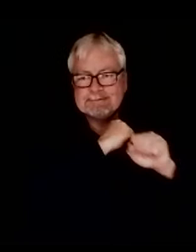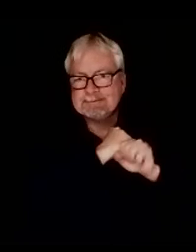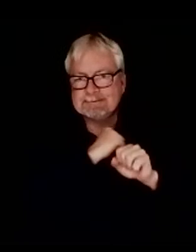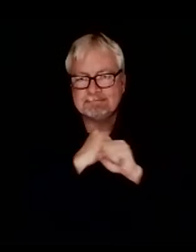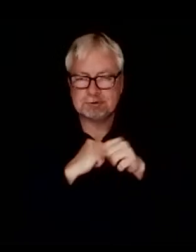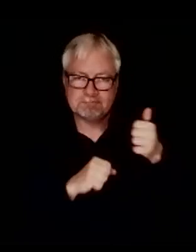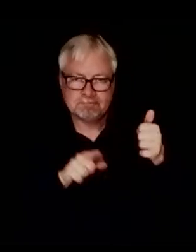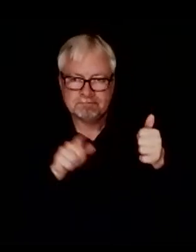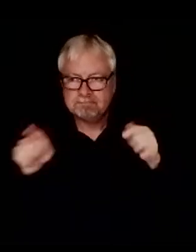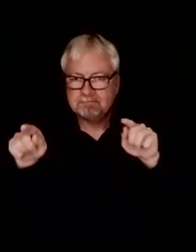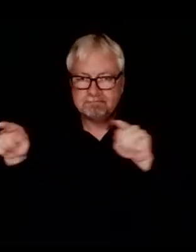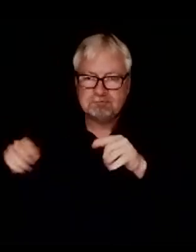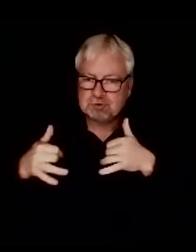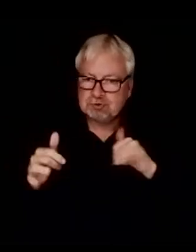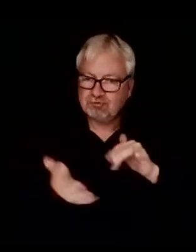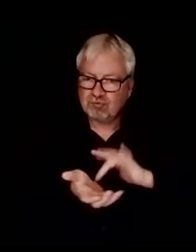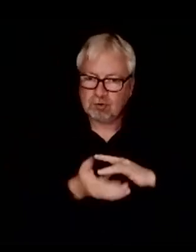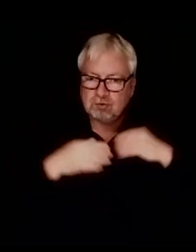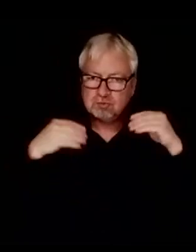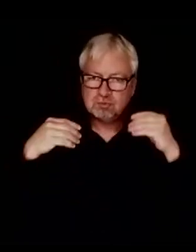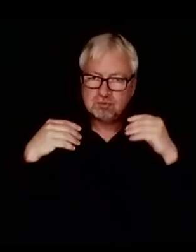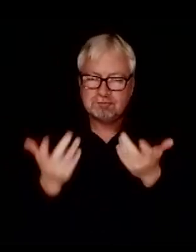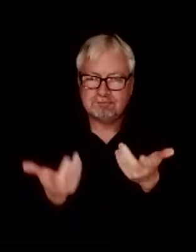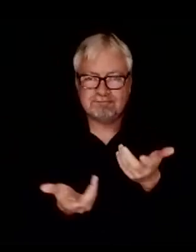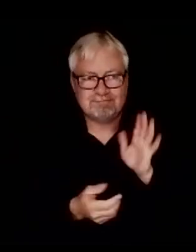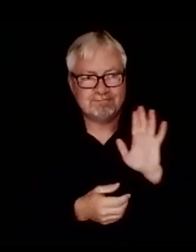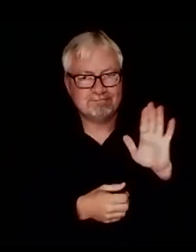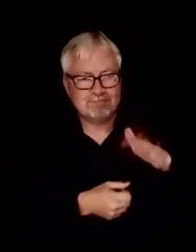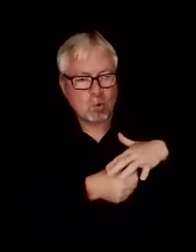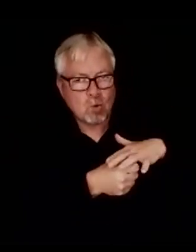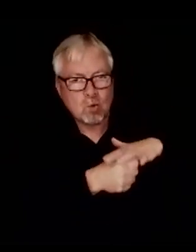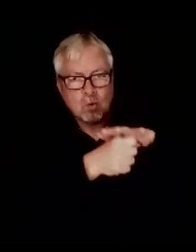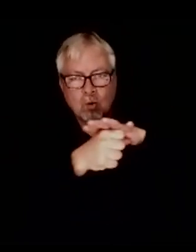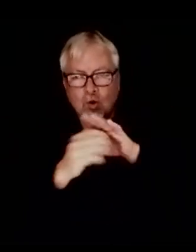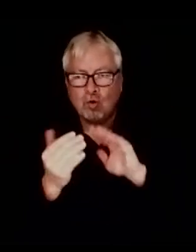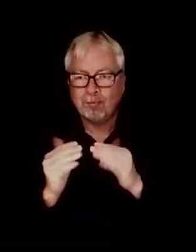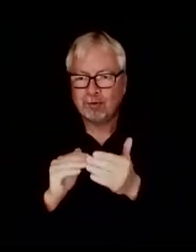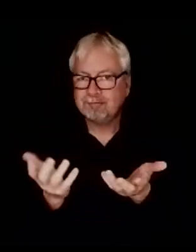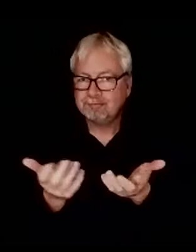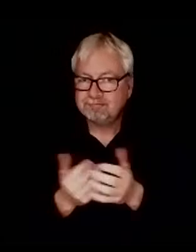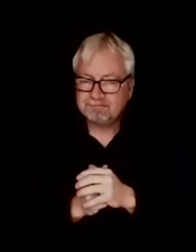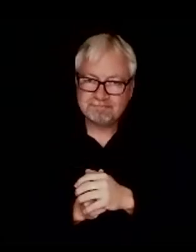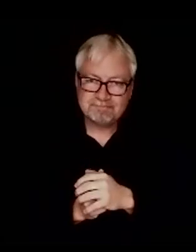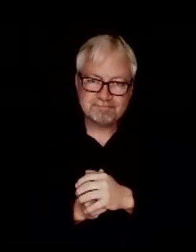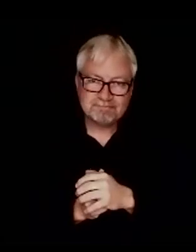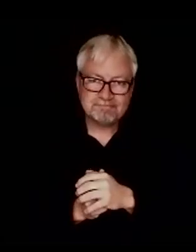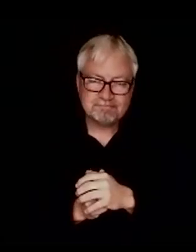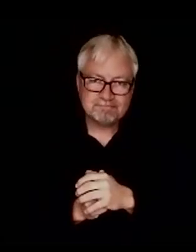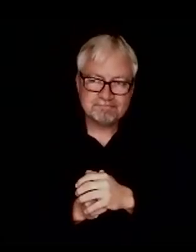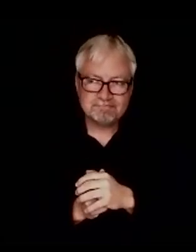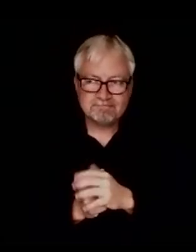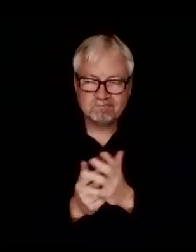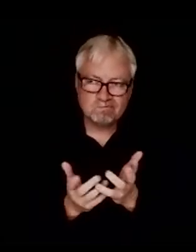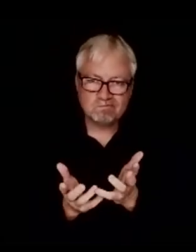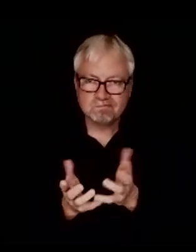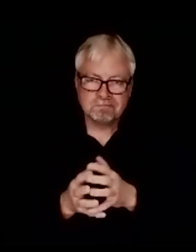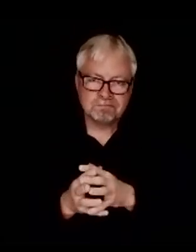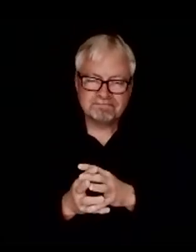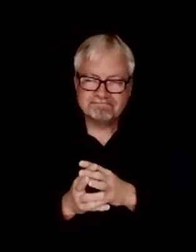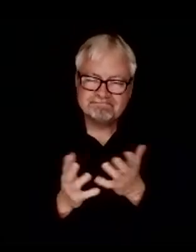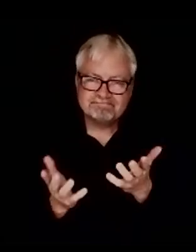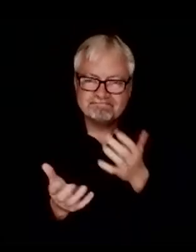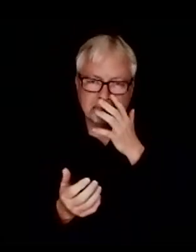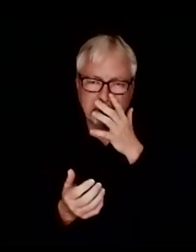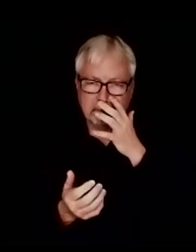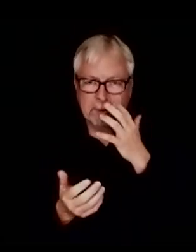communities to encourage vaccination. So I think we're definitely going to, and there's no question